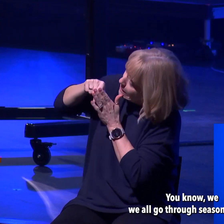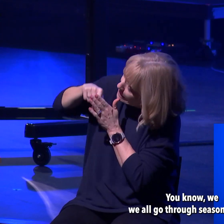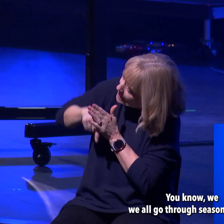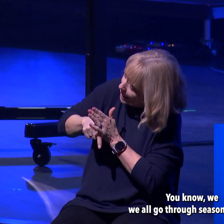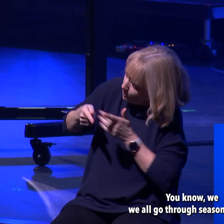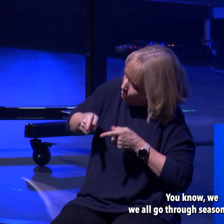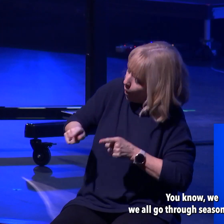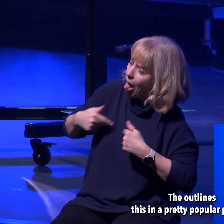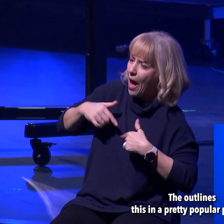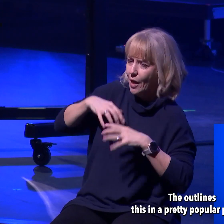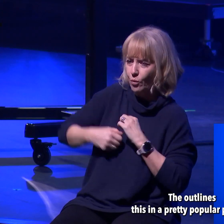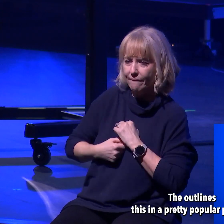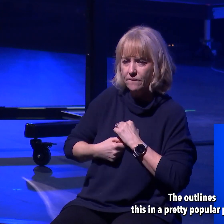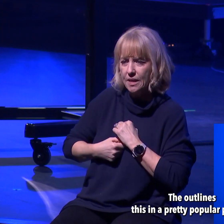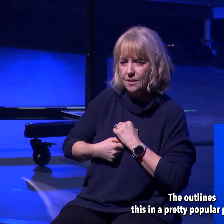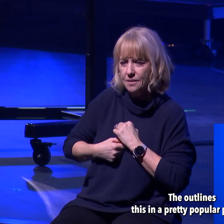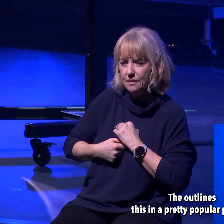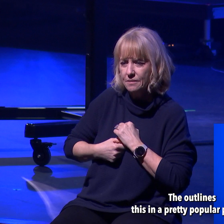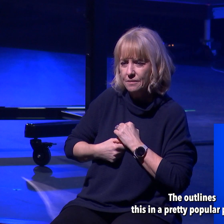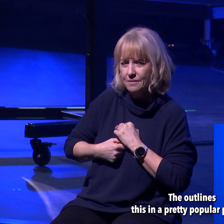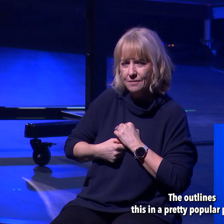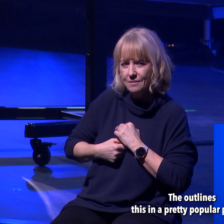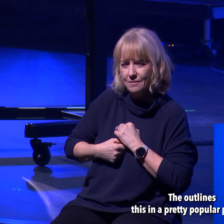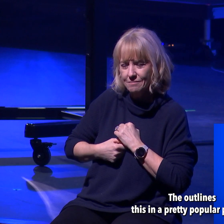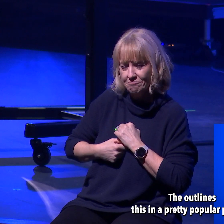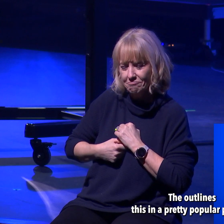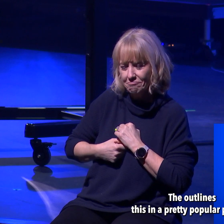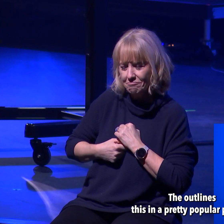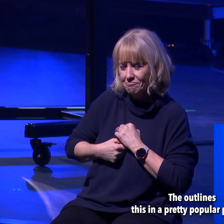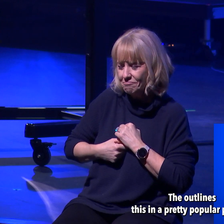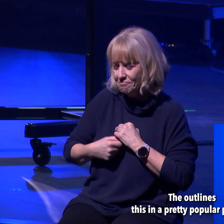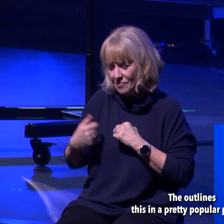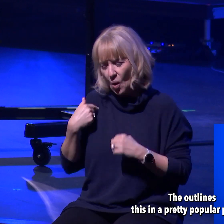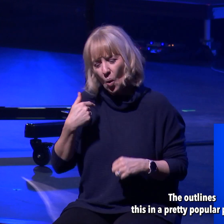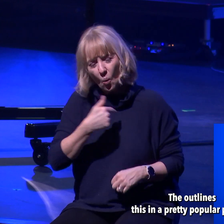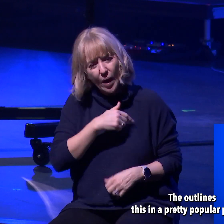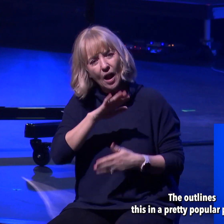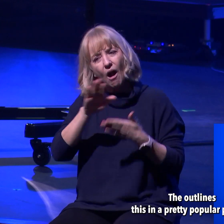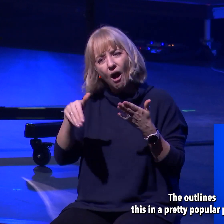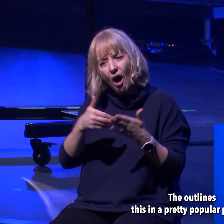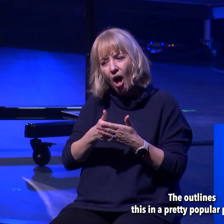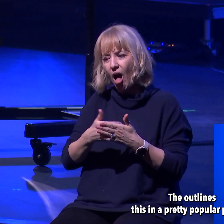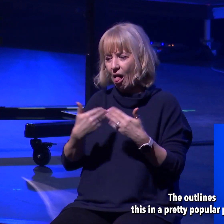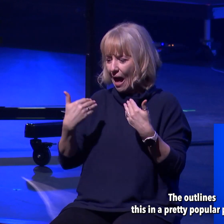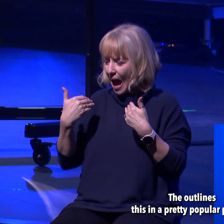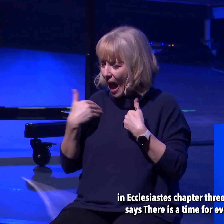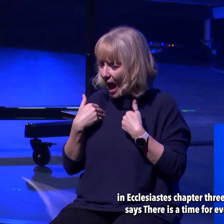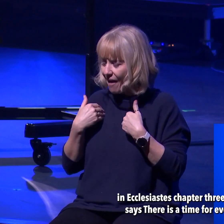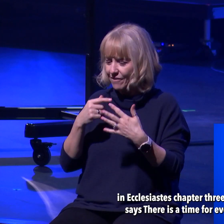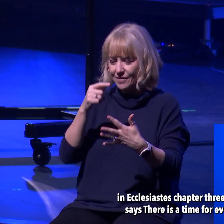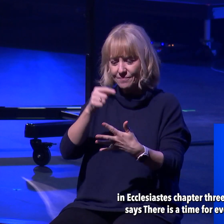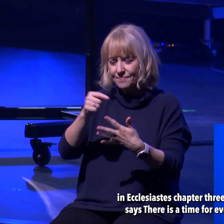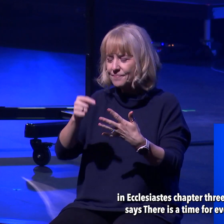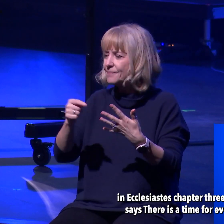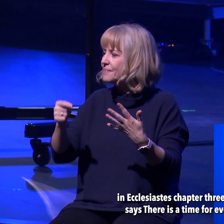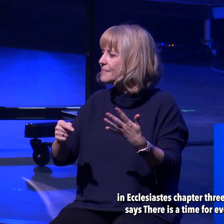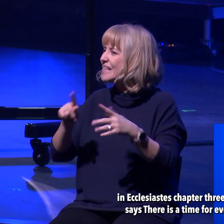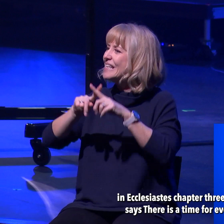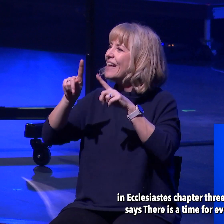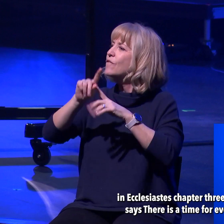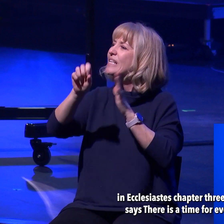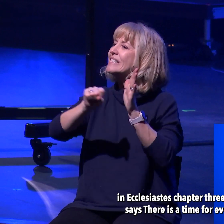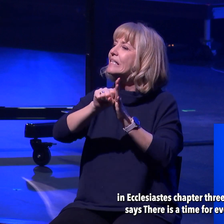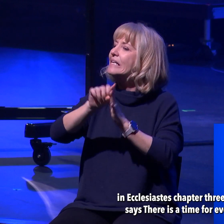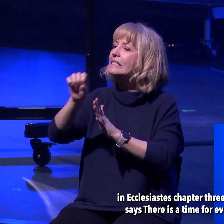go through seasons of life. The Bible outlines this in a pretty popular passage in Ecclesiastes chapter